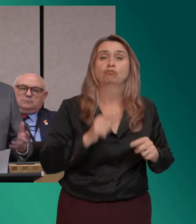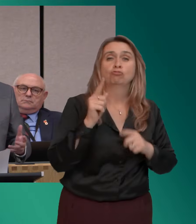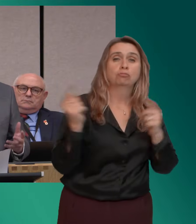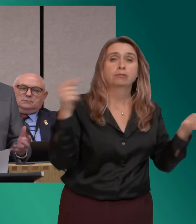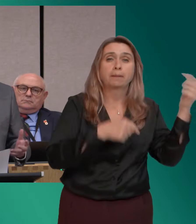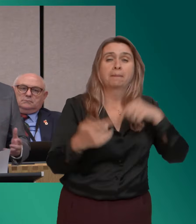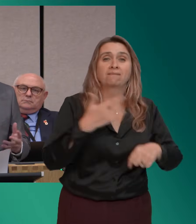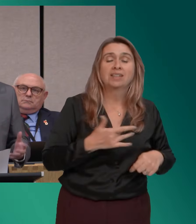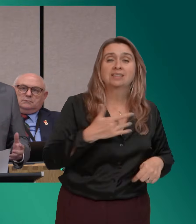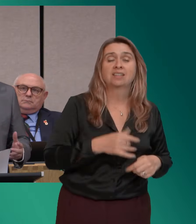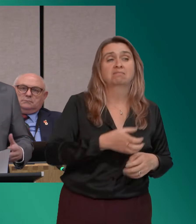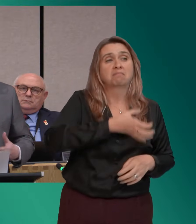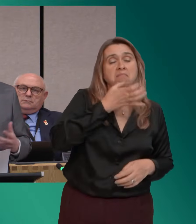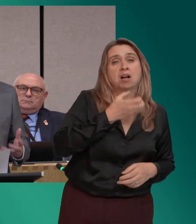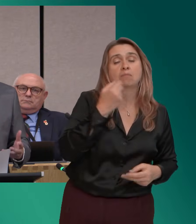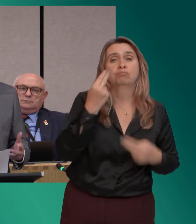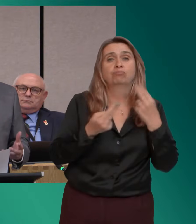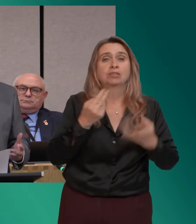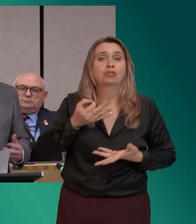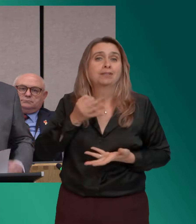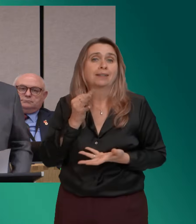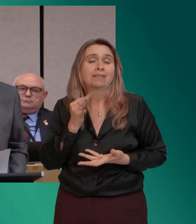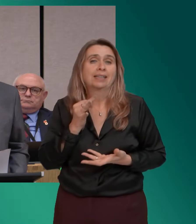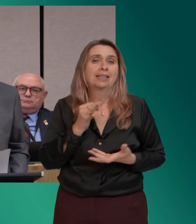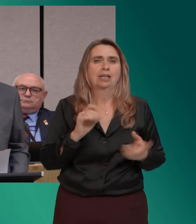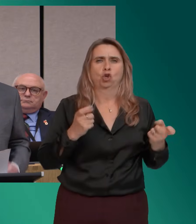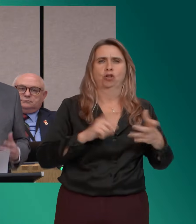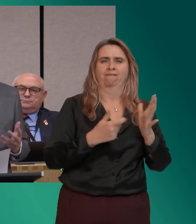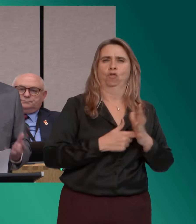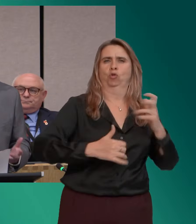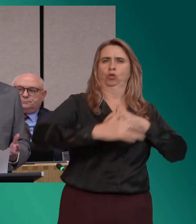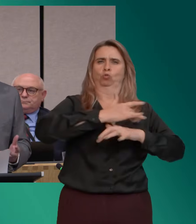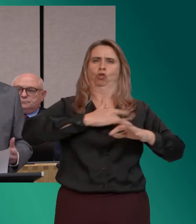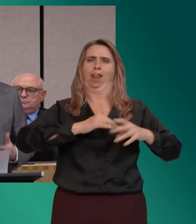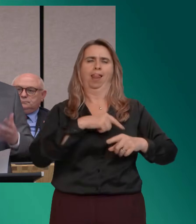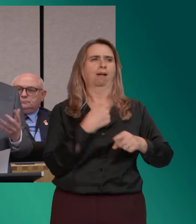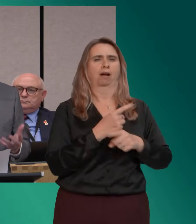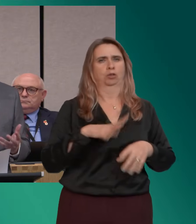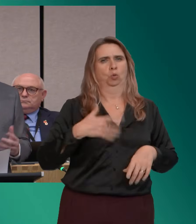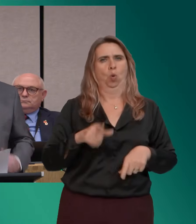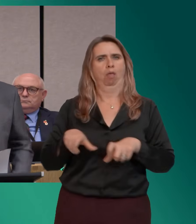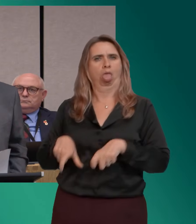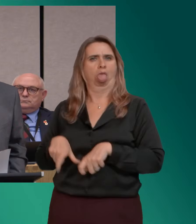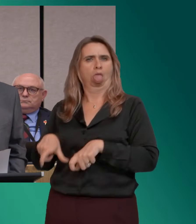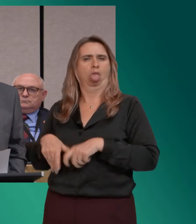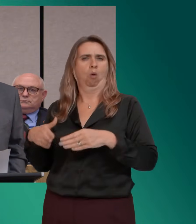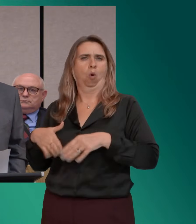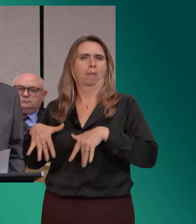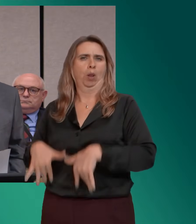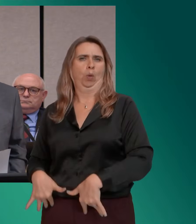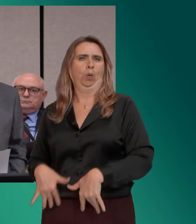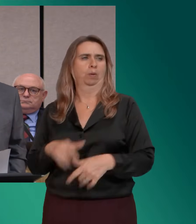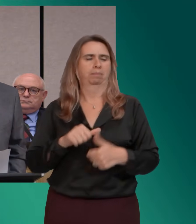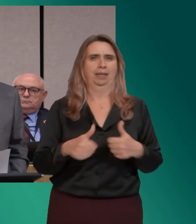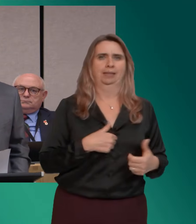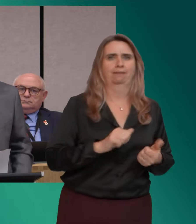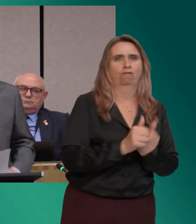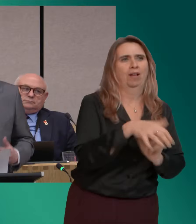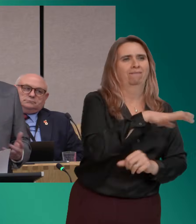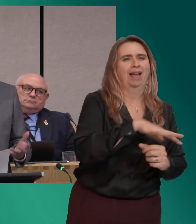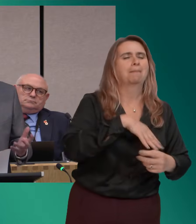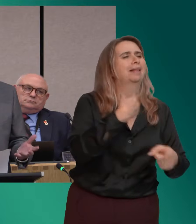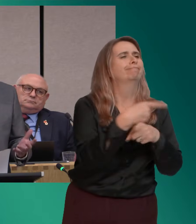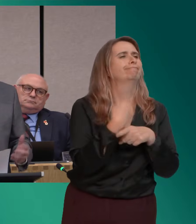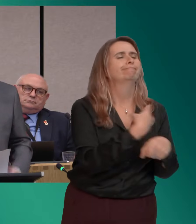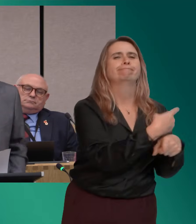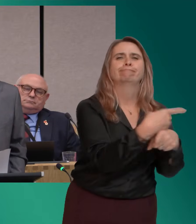venues like pubs, restaurants and cafes act as social hubs across Wales to help combat loneliness and give people a place to meet with friends and family.